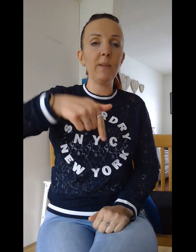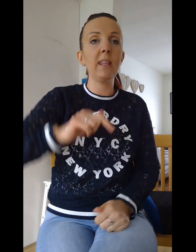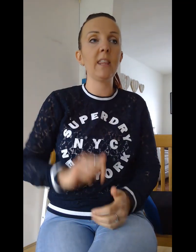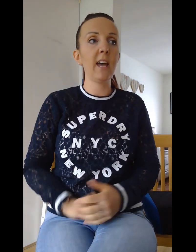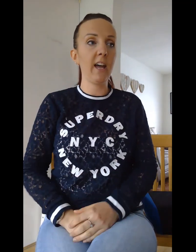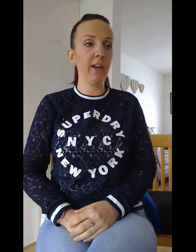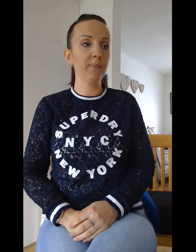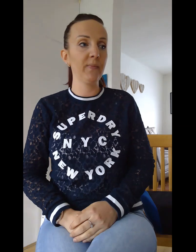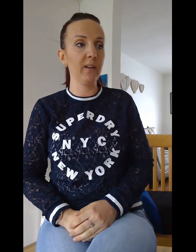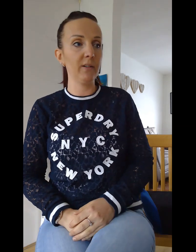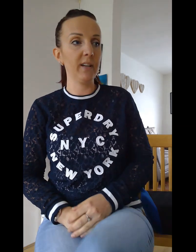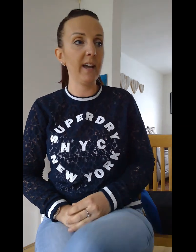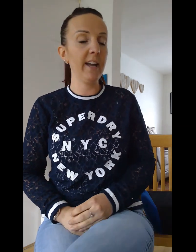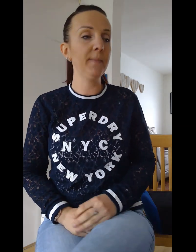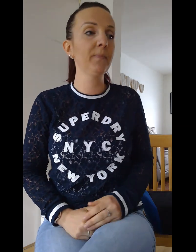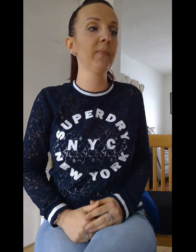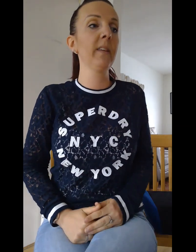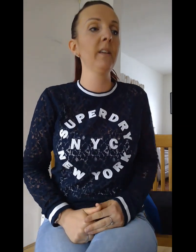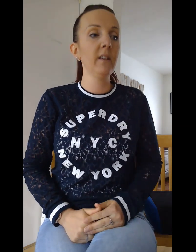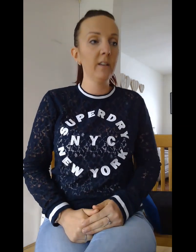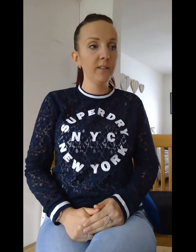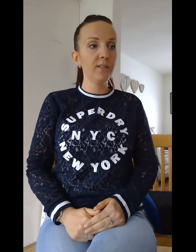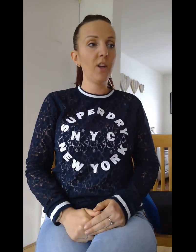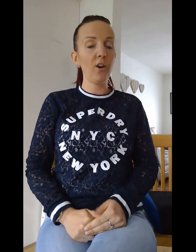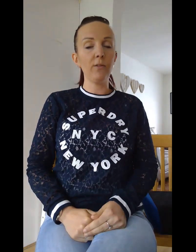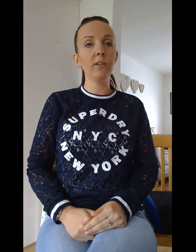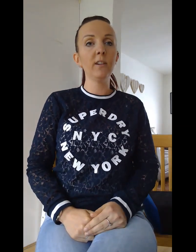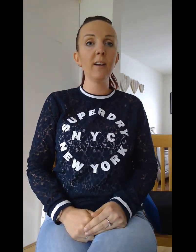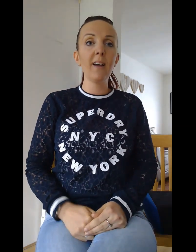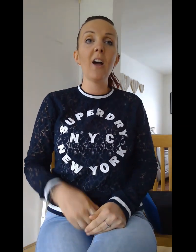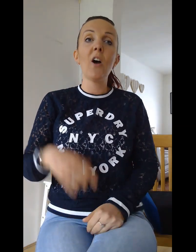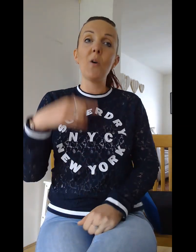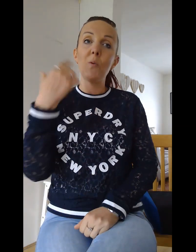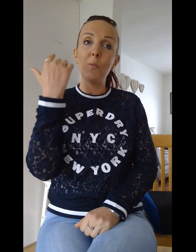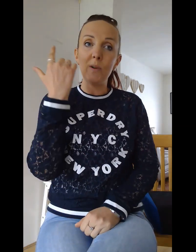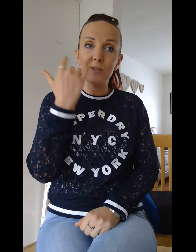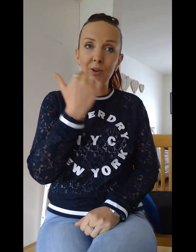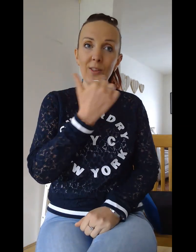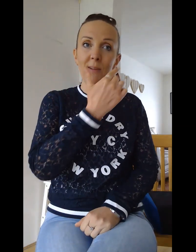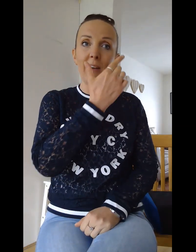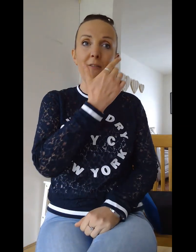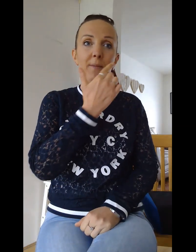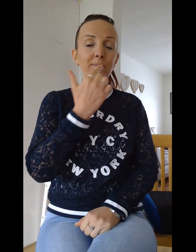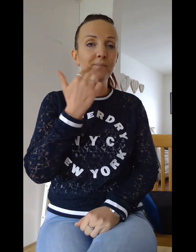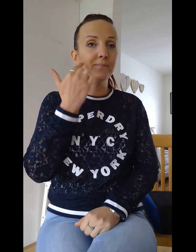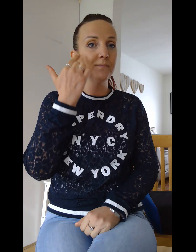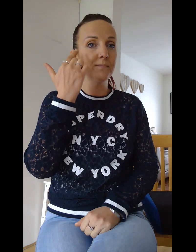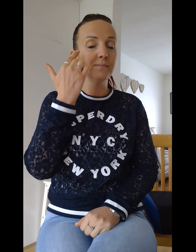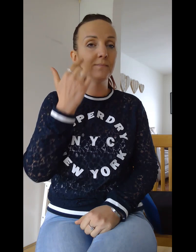be there, okay? So, we saw them laughing.